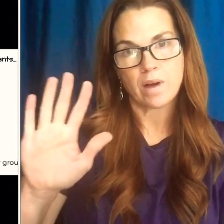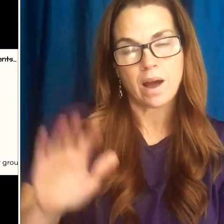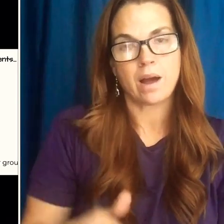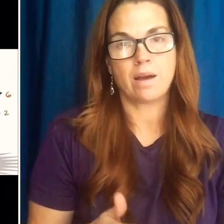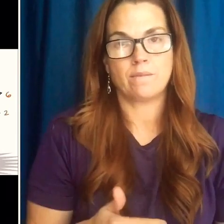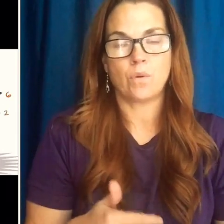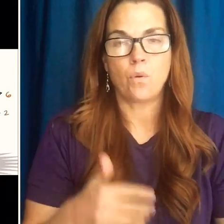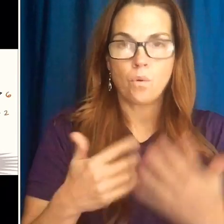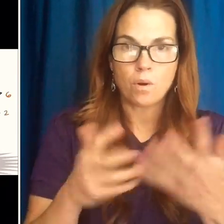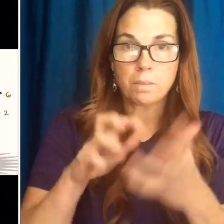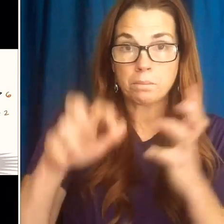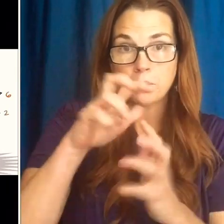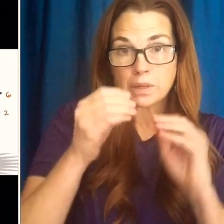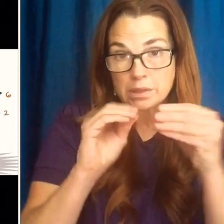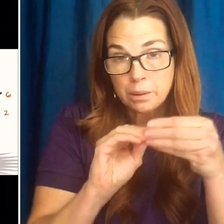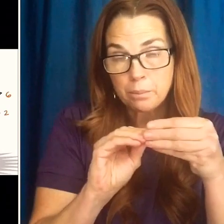number.